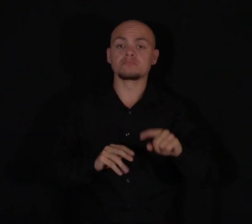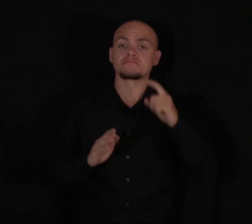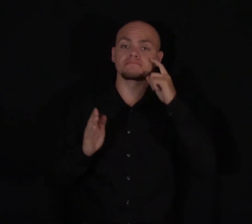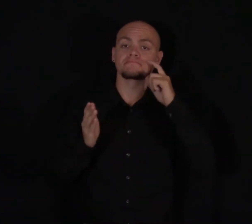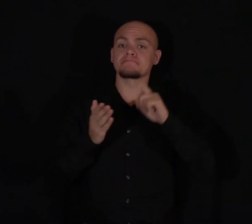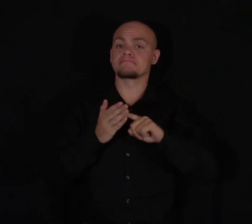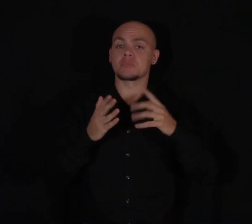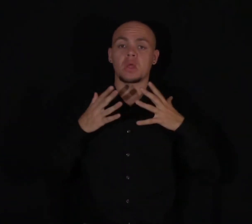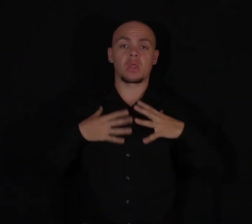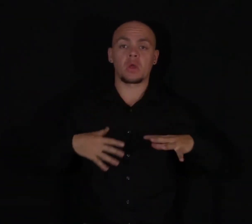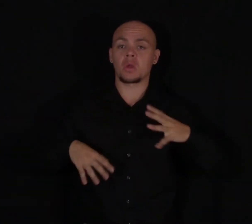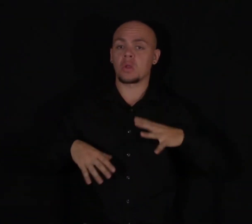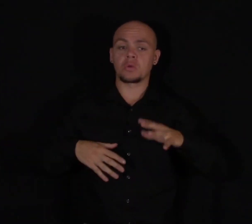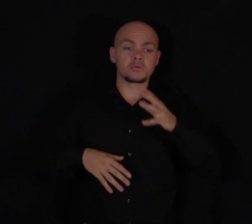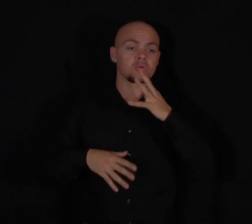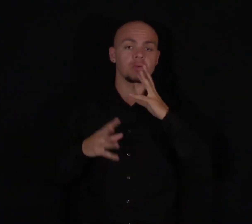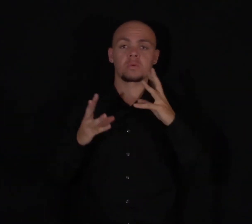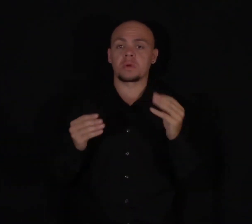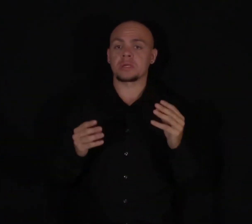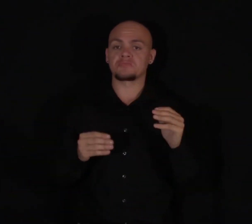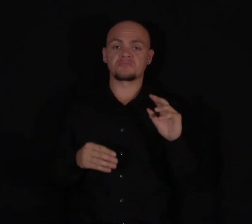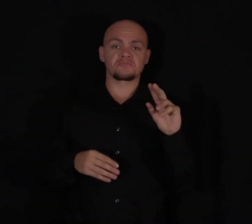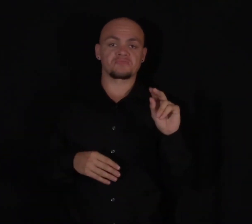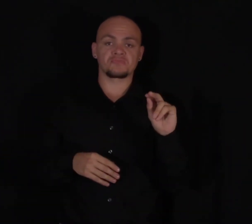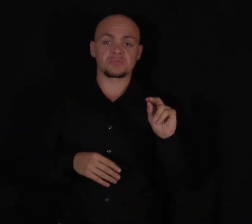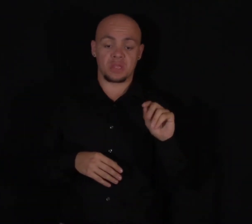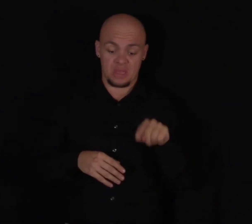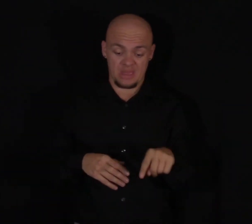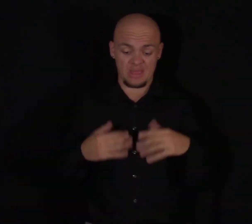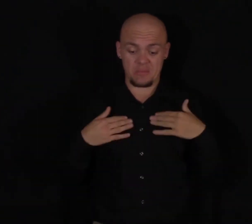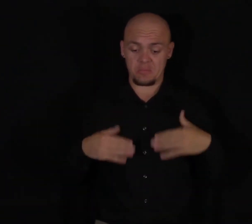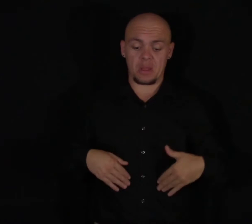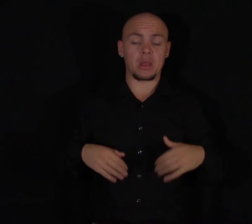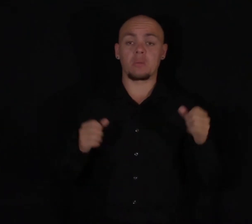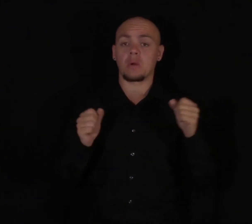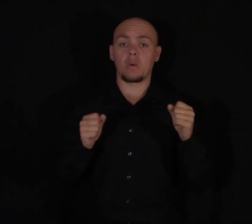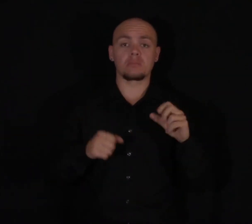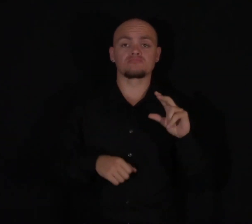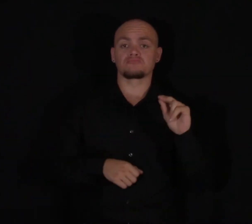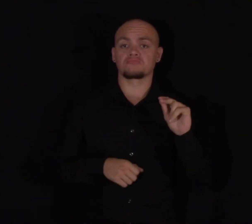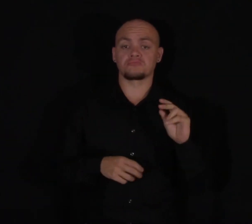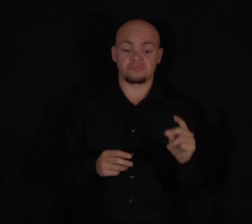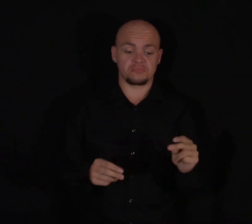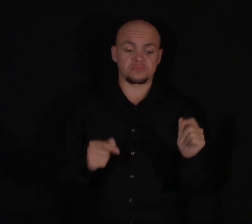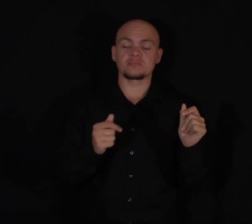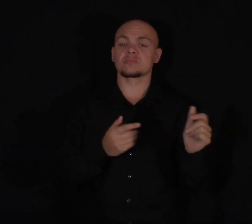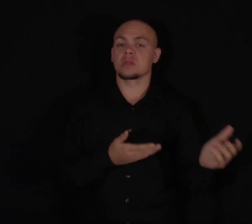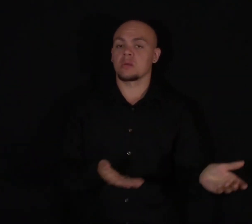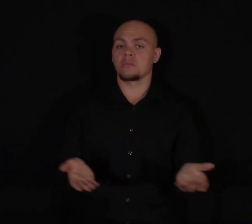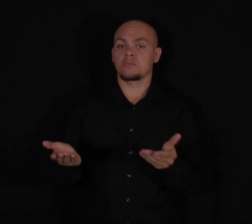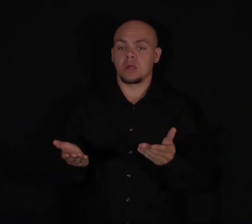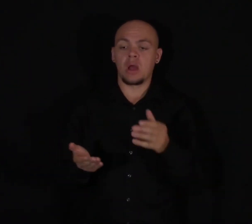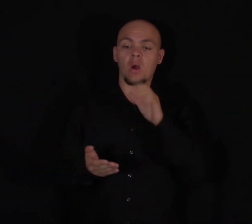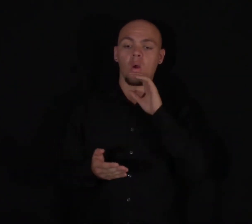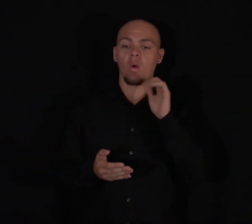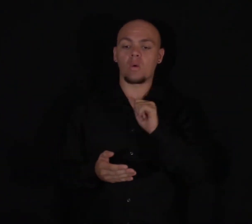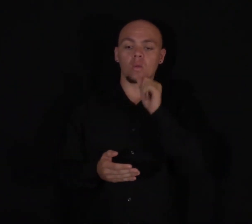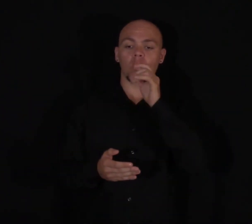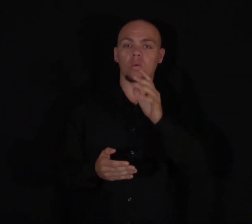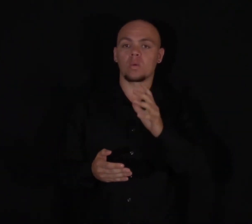wet, and even that the body was not then cold. They instantly carried it to the cottage of an old woman near the spot, and